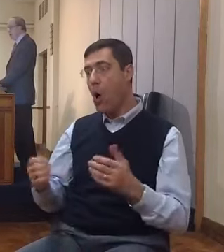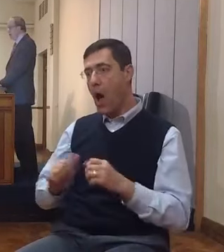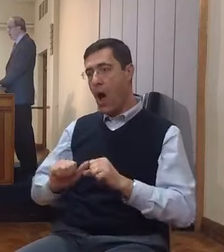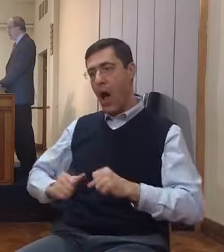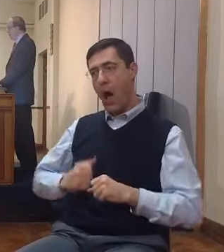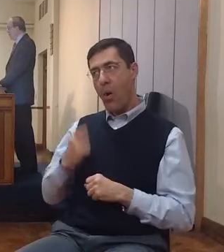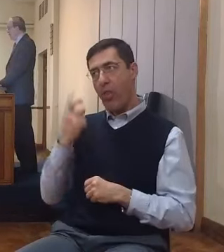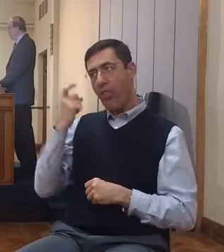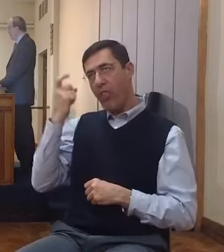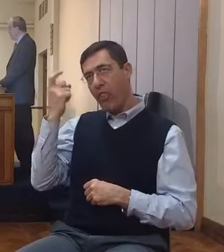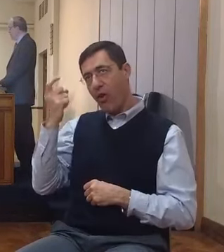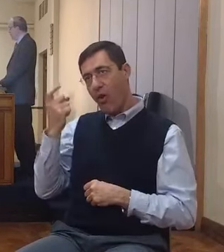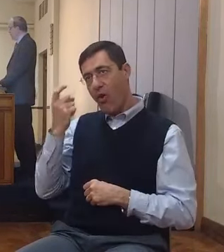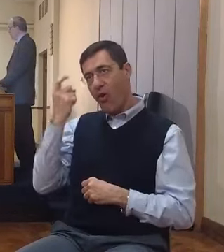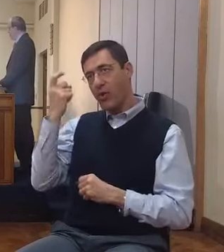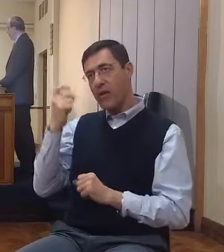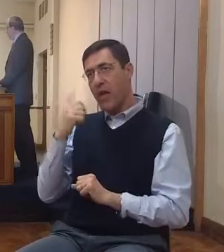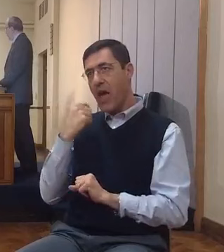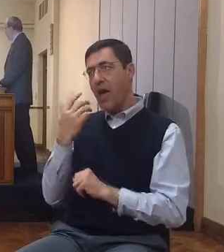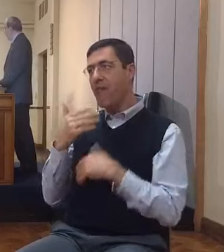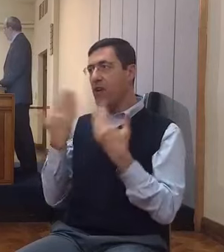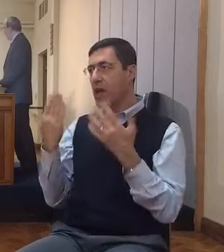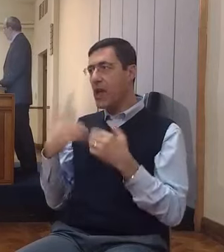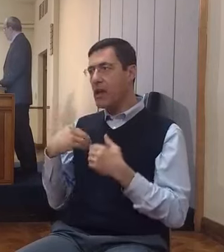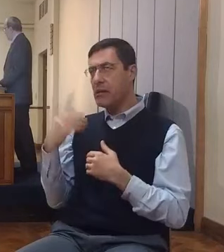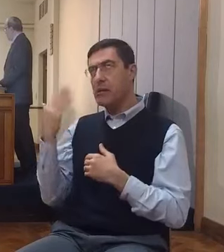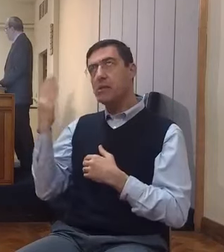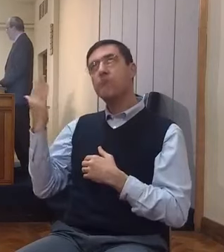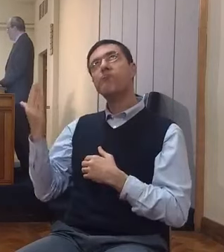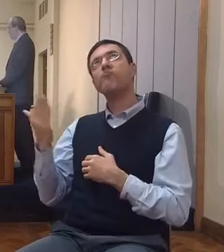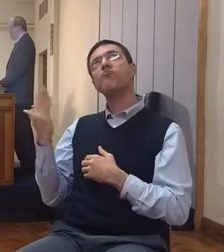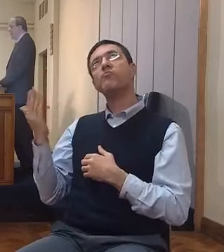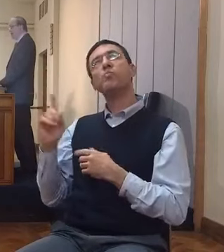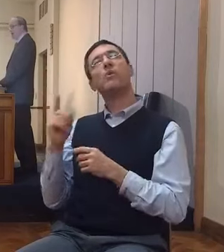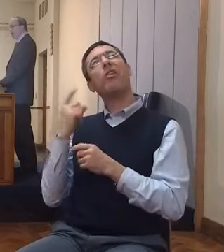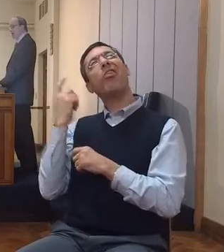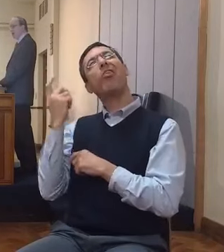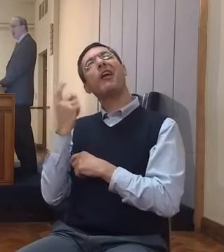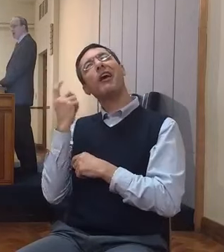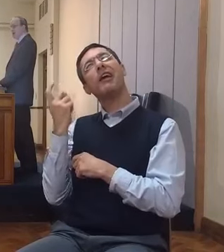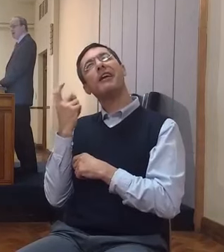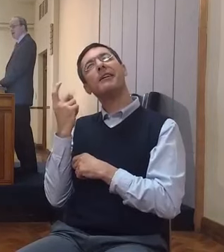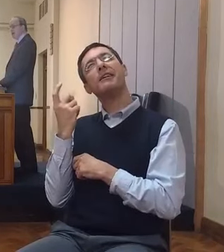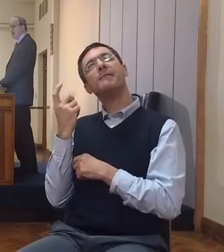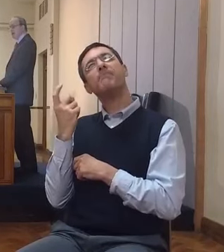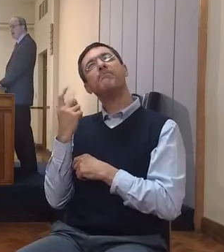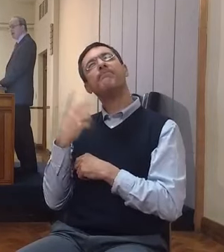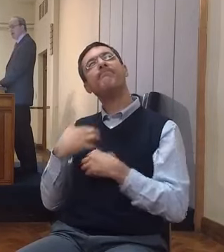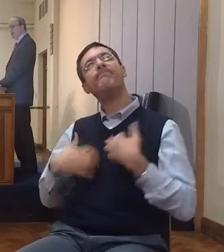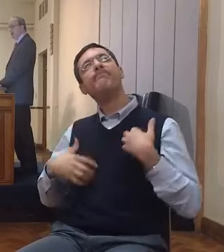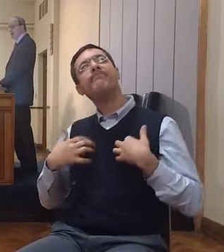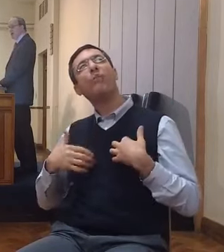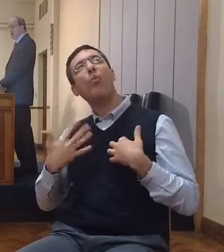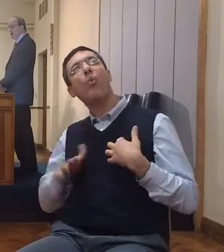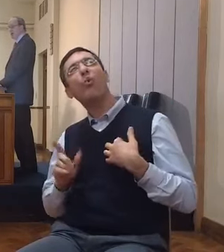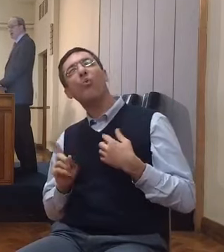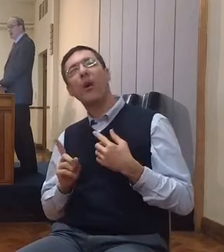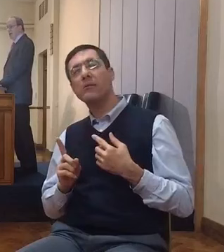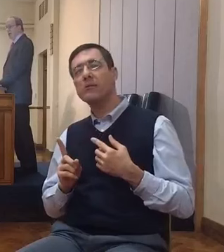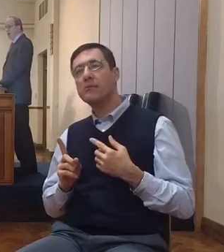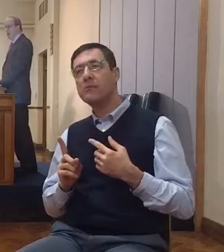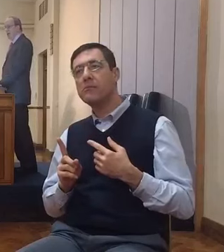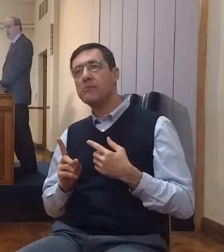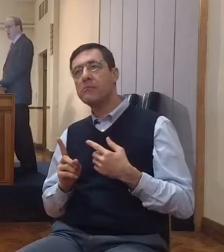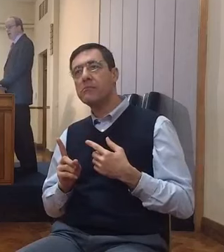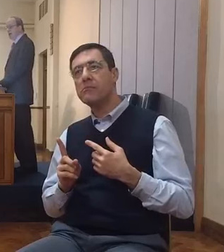I daydream about. What I think about. What I imagine, what I fantasize, not